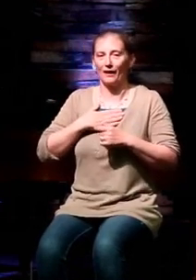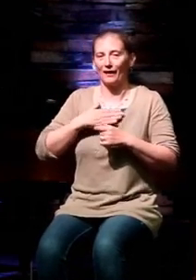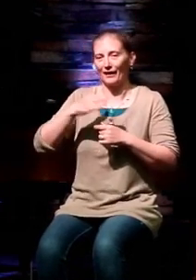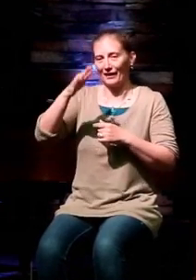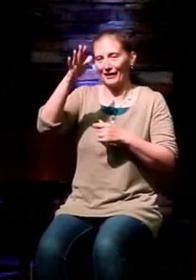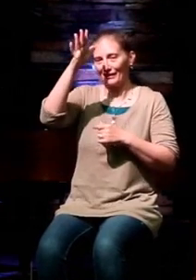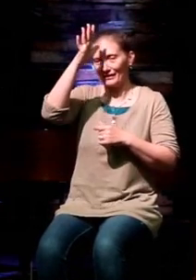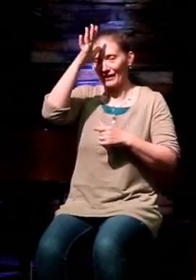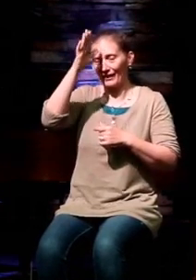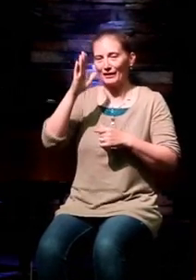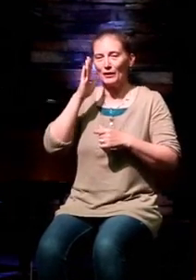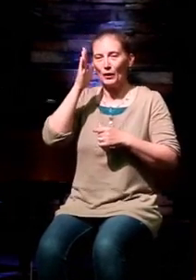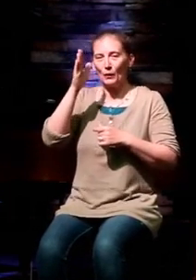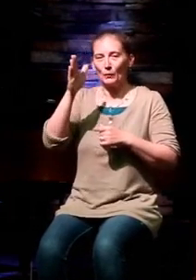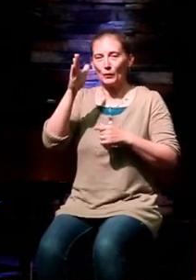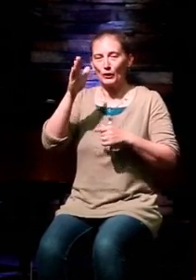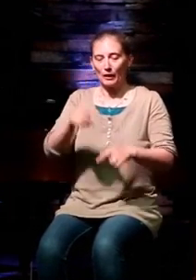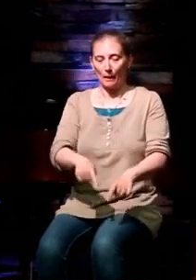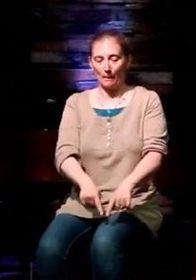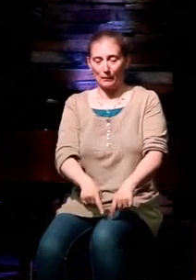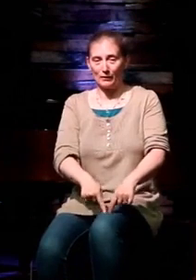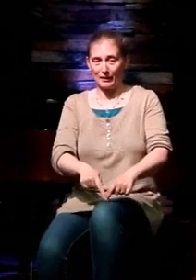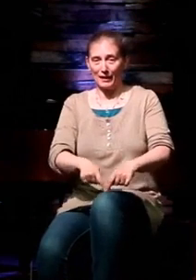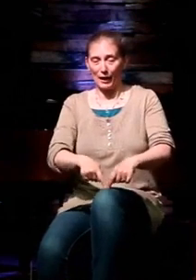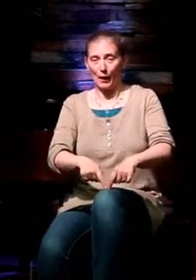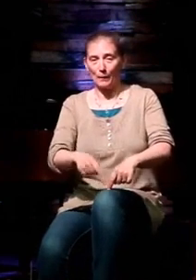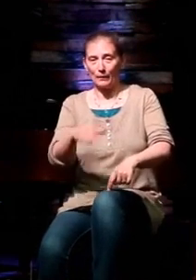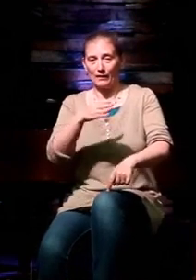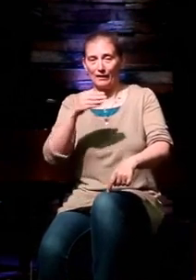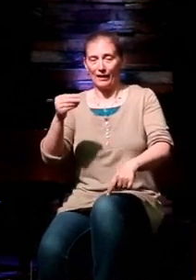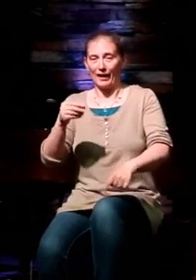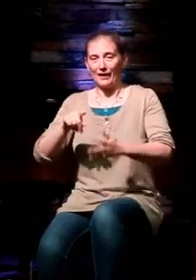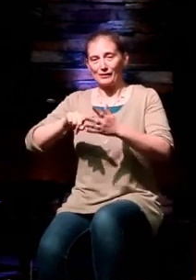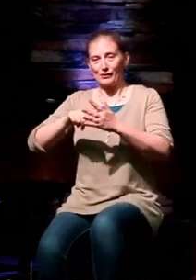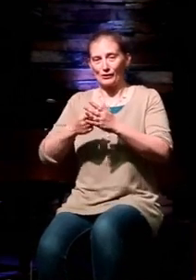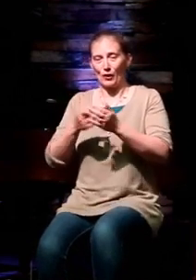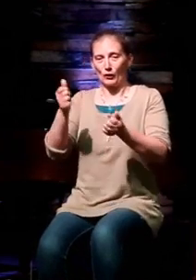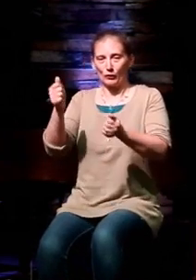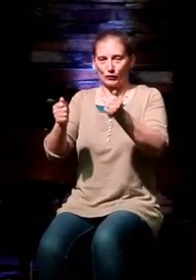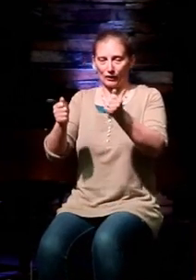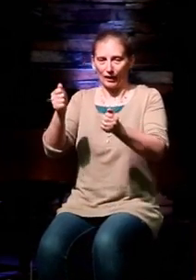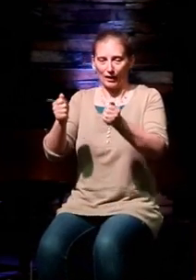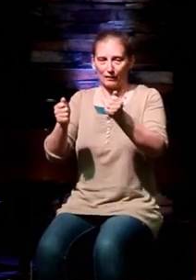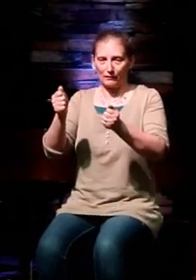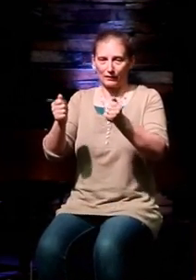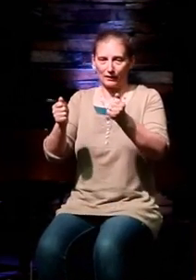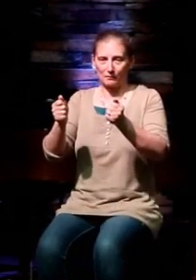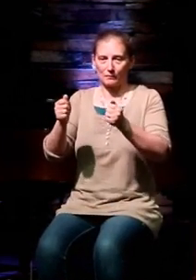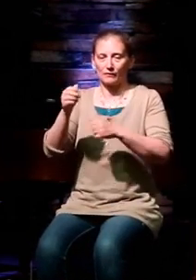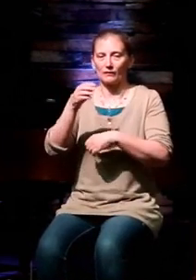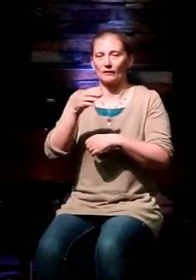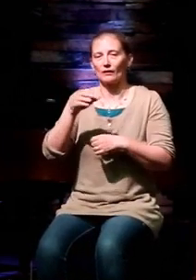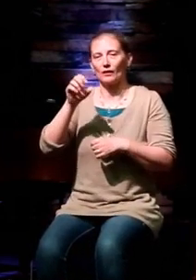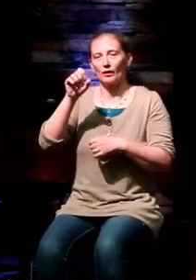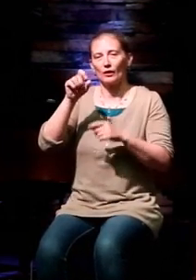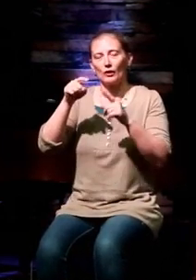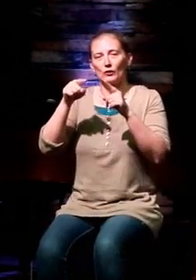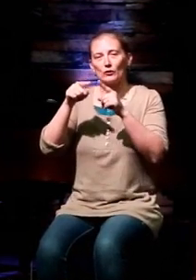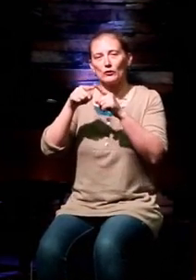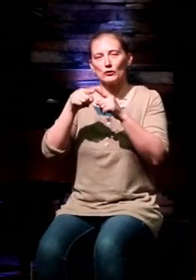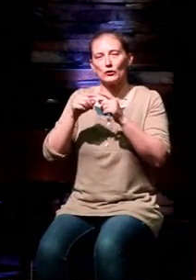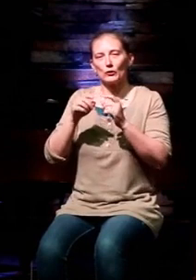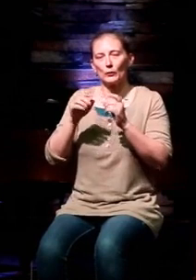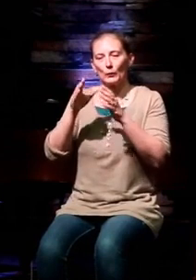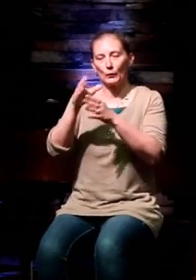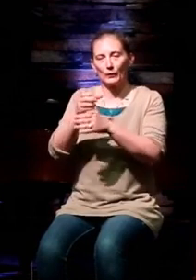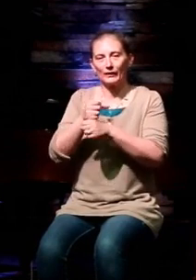up into place, and they start steering that steering wheel to guide us back into the center of our lane. Well,